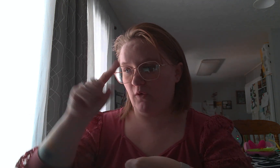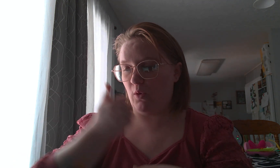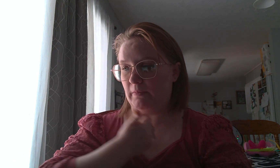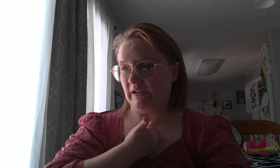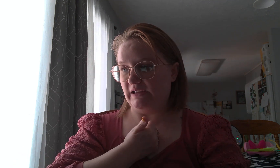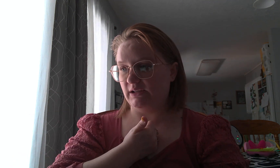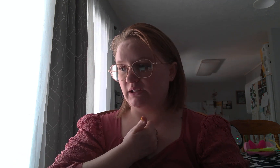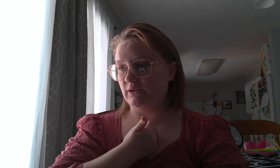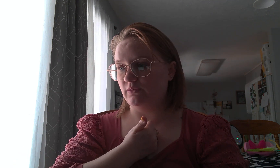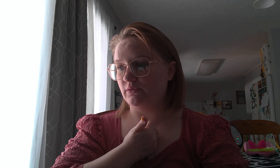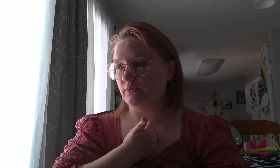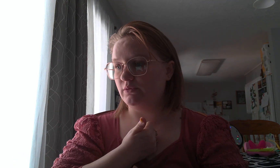What